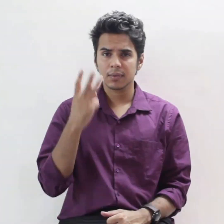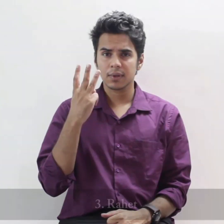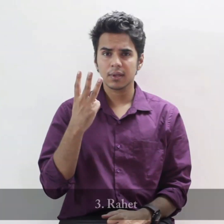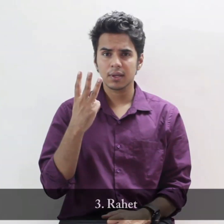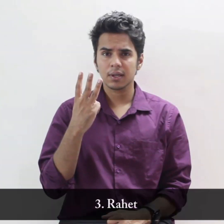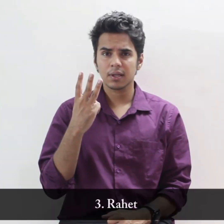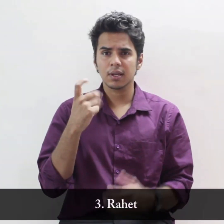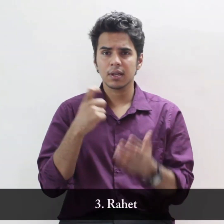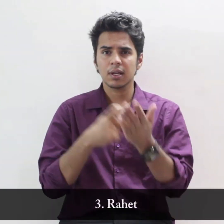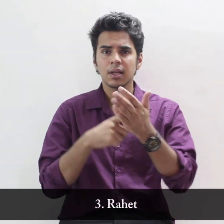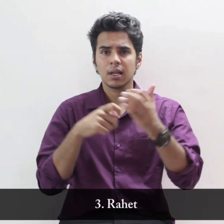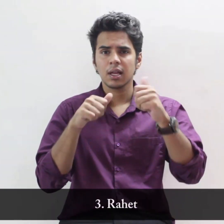Number 3, rahet.